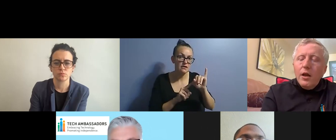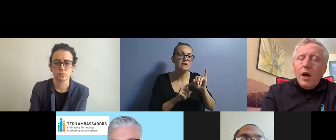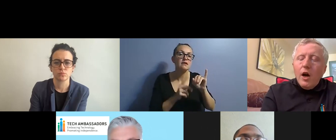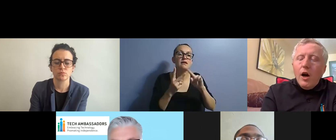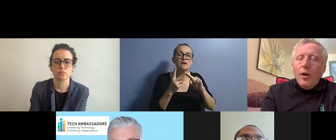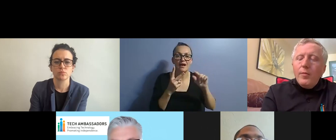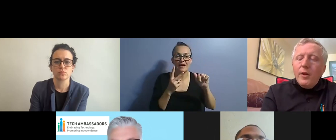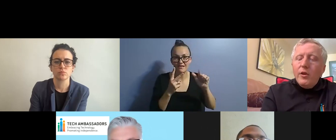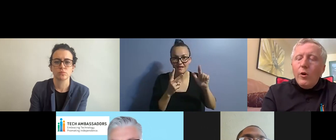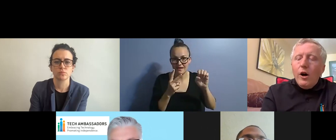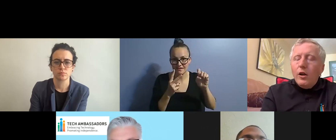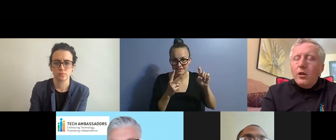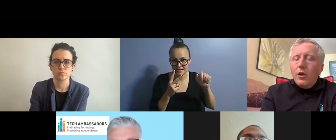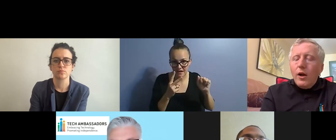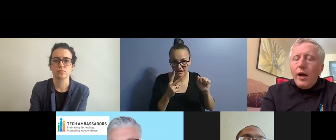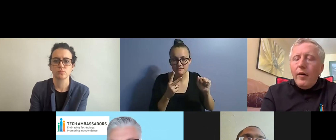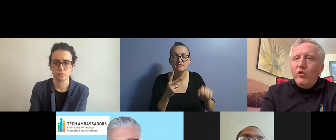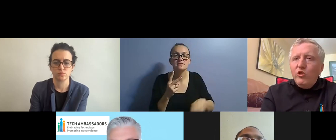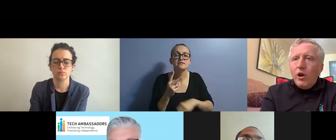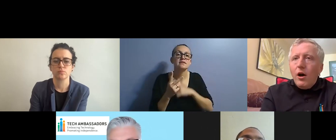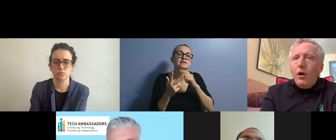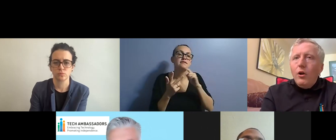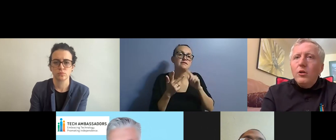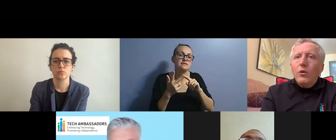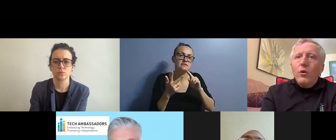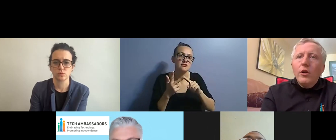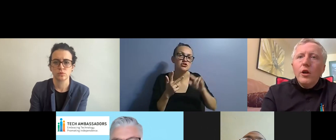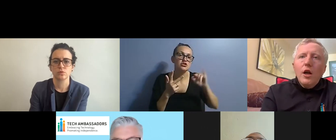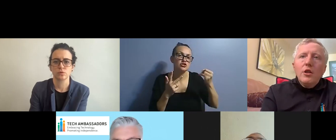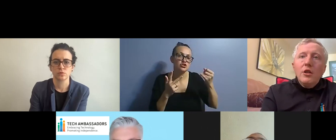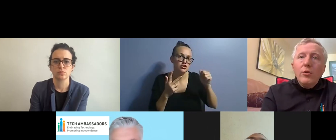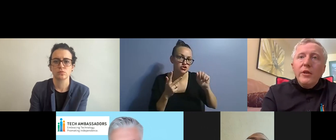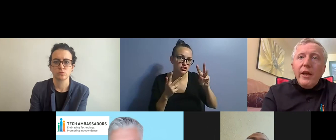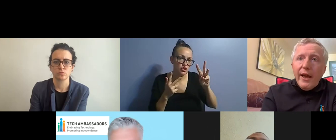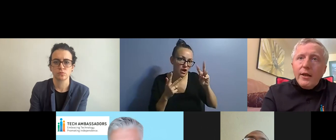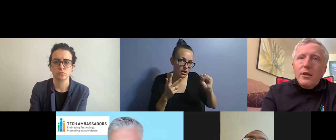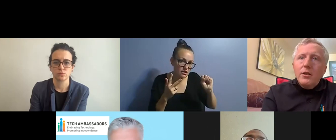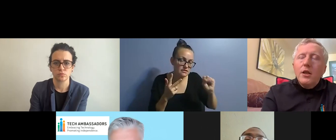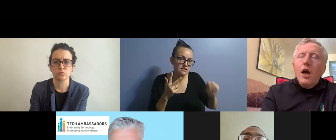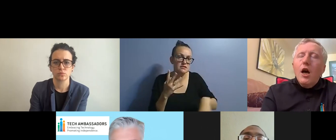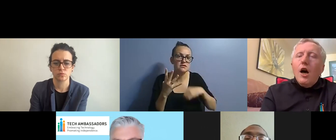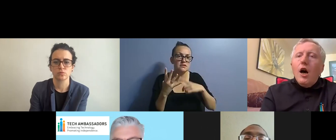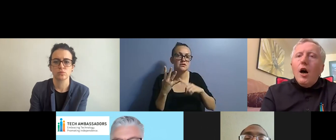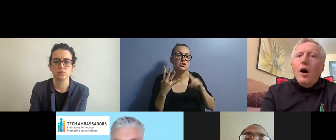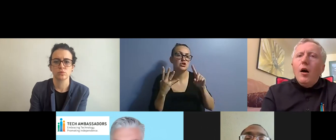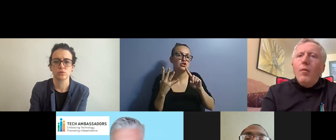Alexa. Then you also have JAWS or Zoom Text.